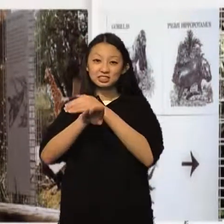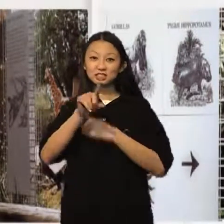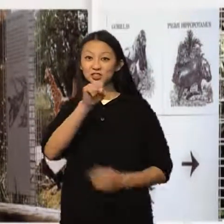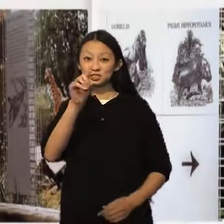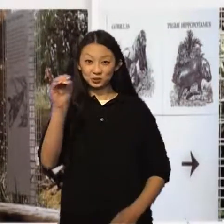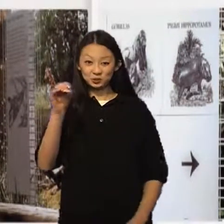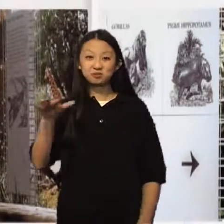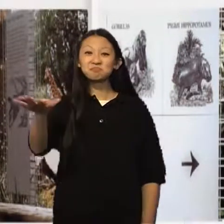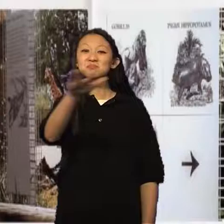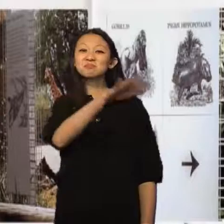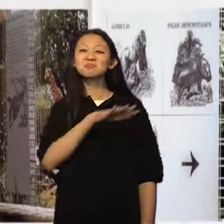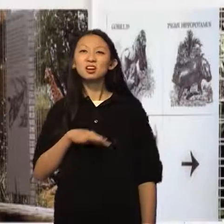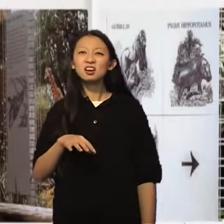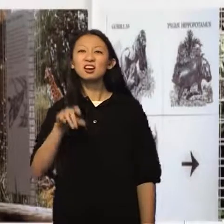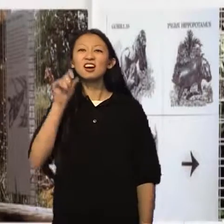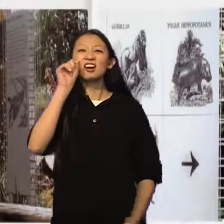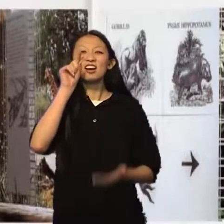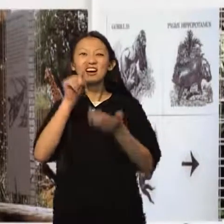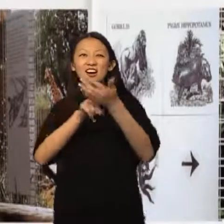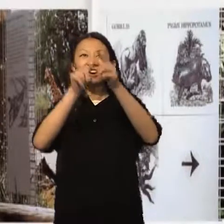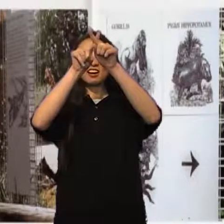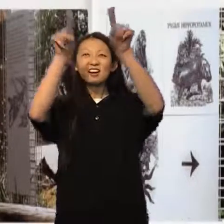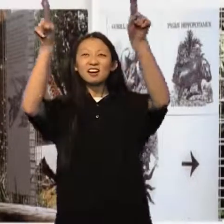The little girl goes to the zoo.